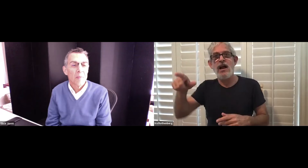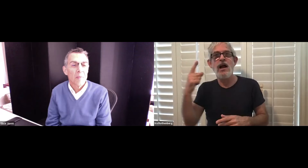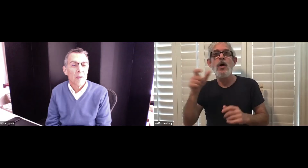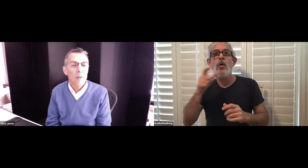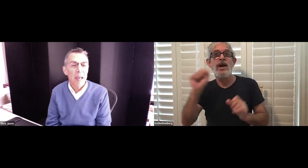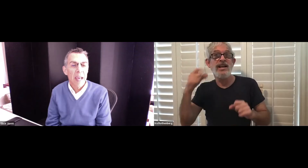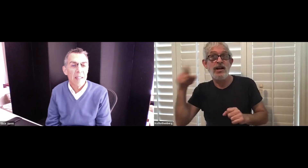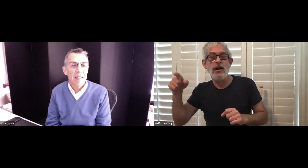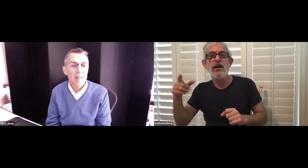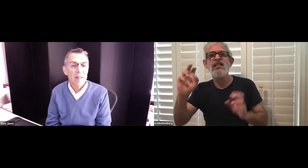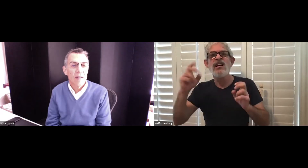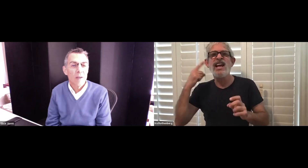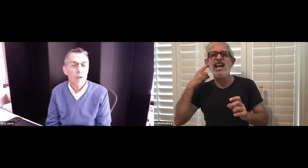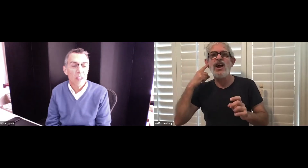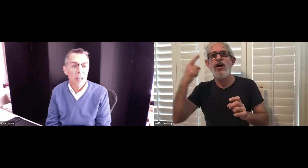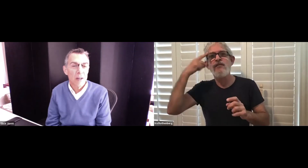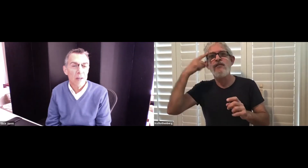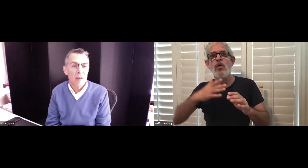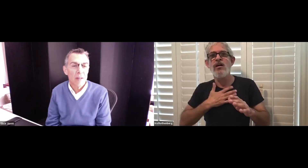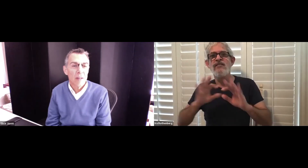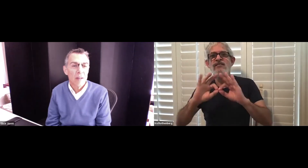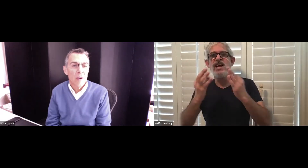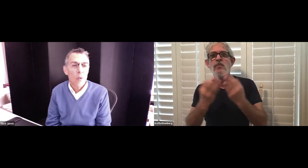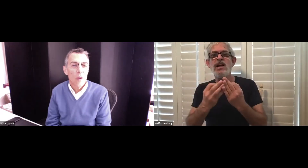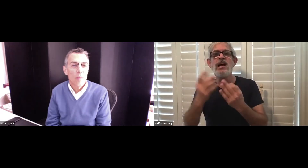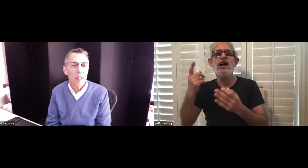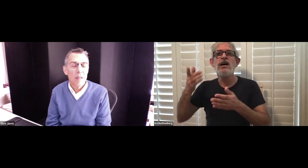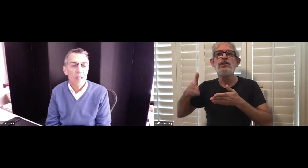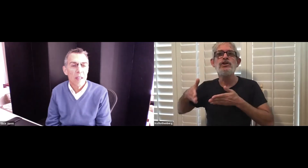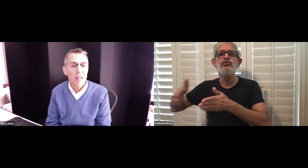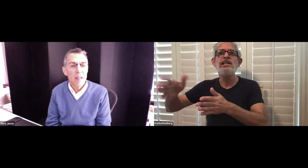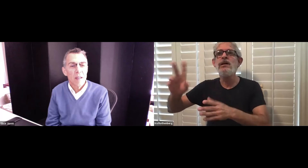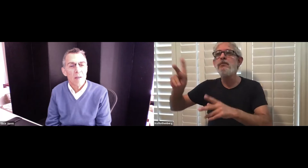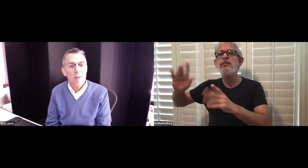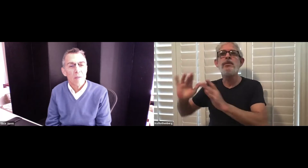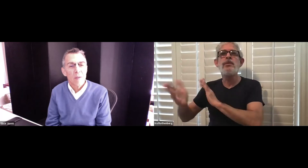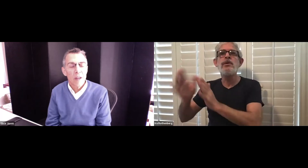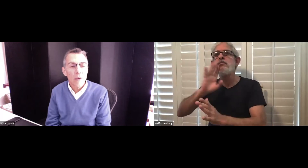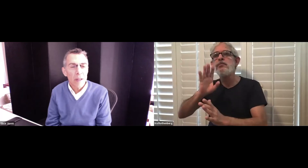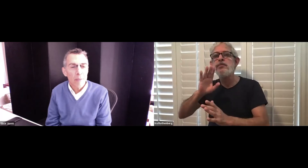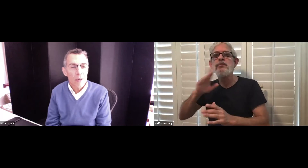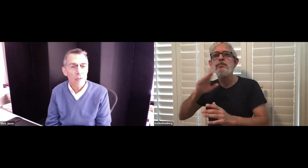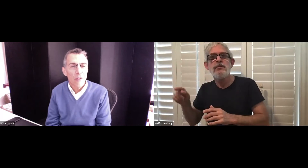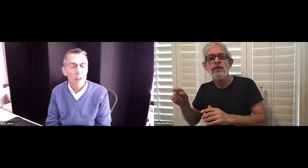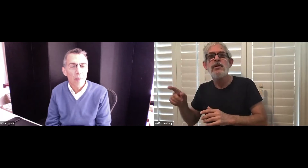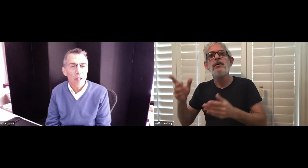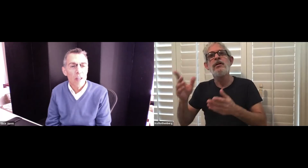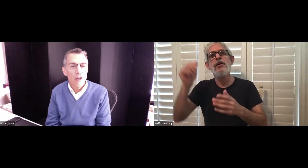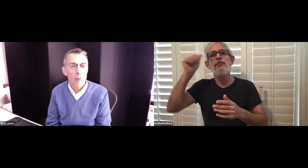So my aunt, who could hear, would be the hearing person for the family and interpret for the